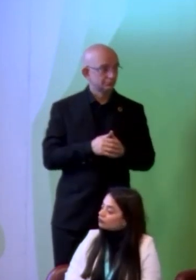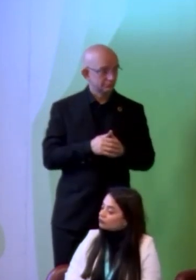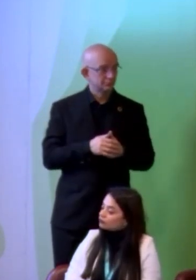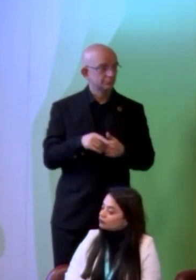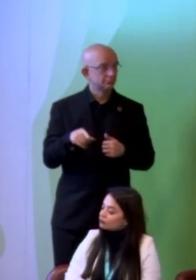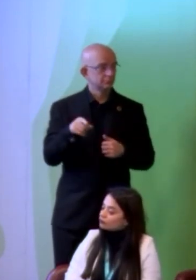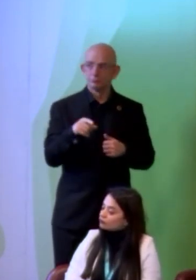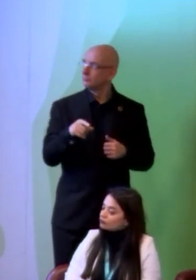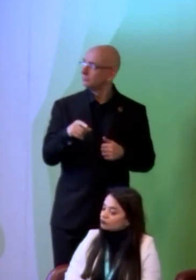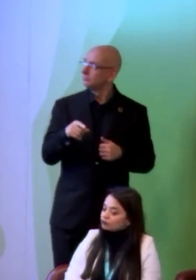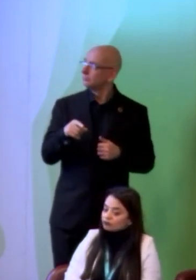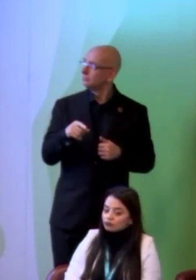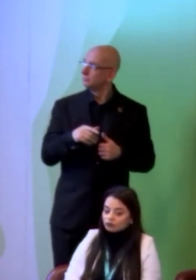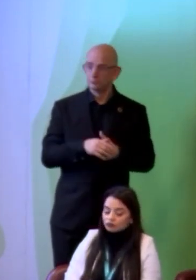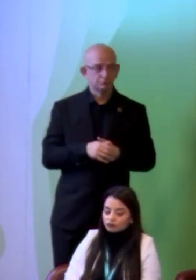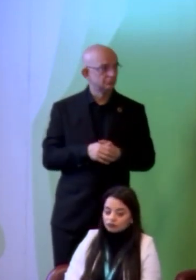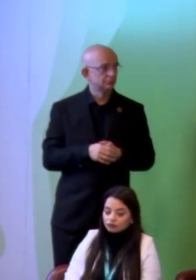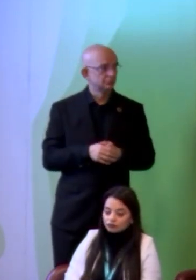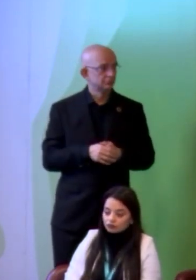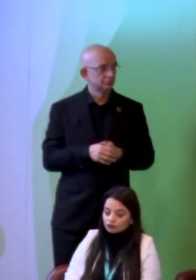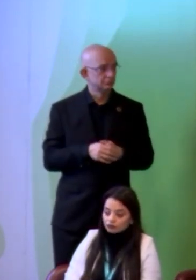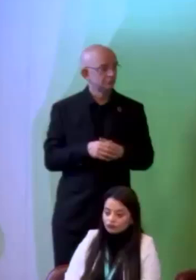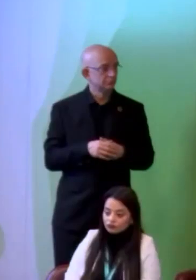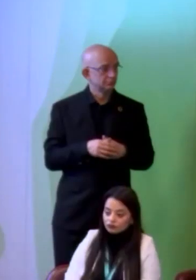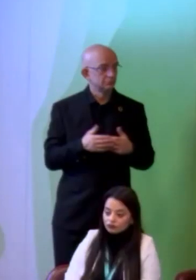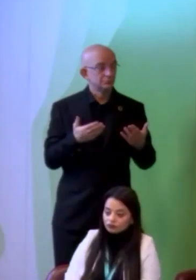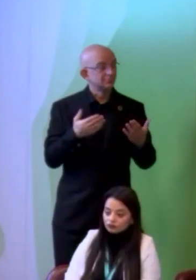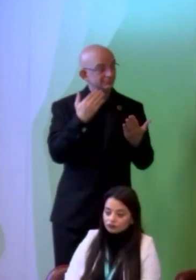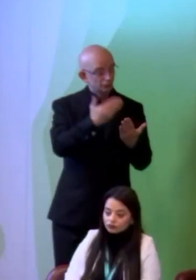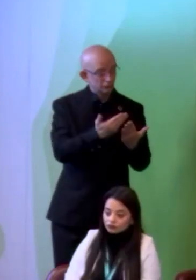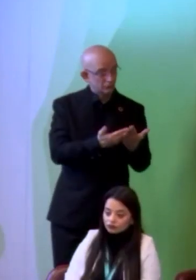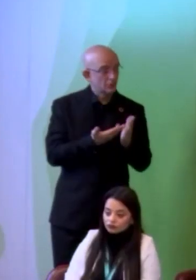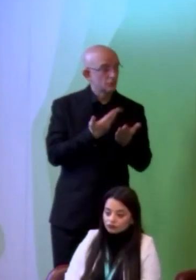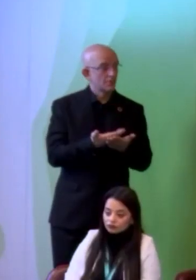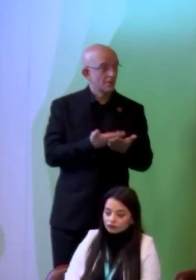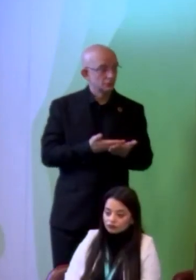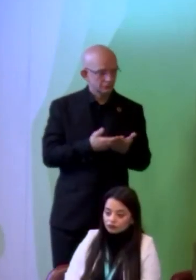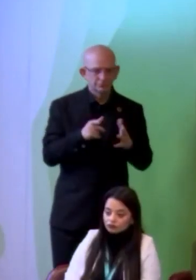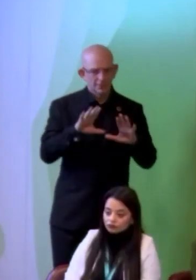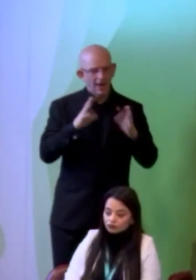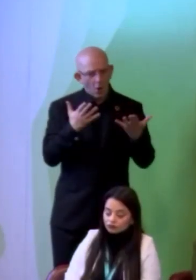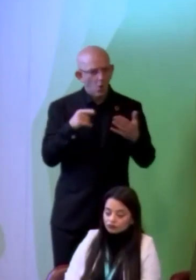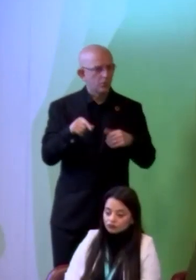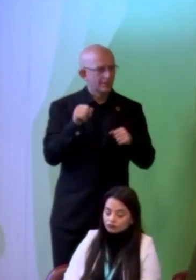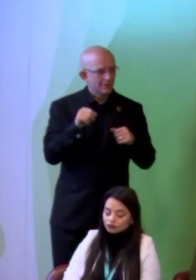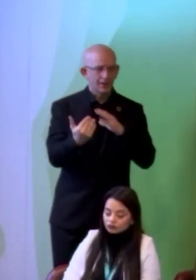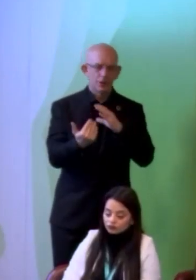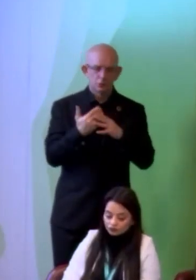all sorts of recommendation on how to make education more inclusive. Thank you very much.